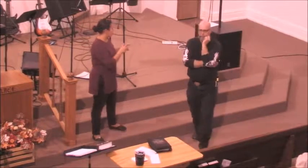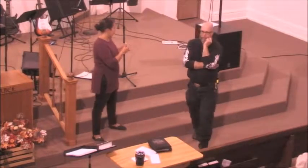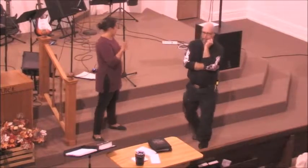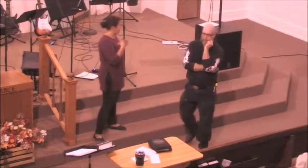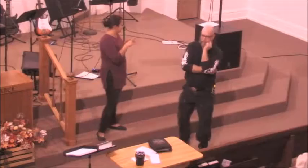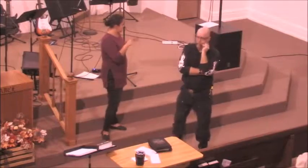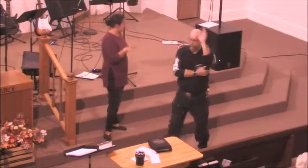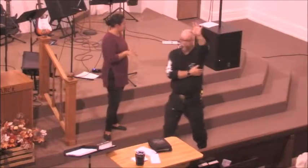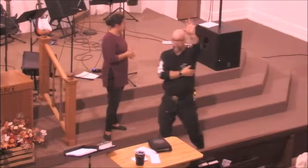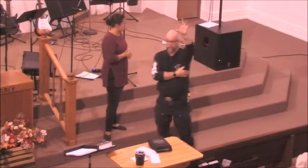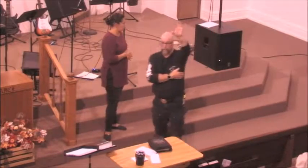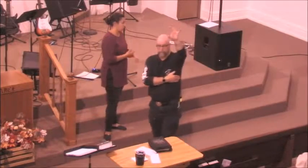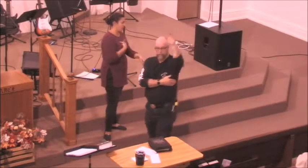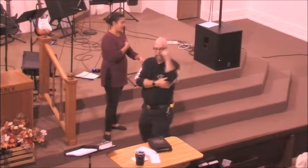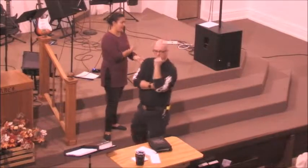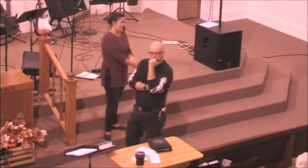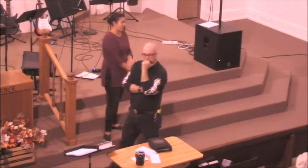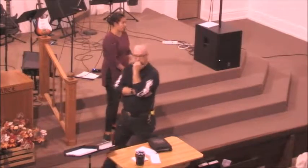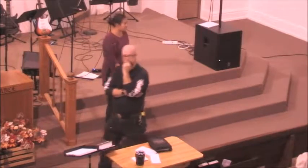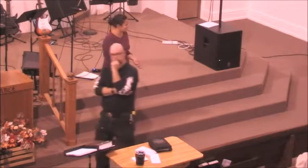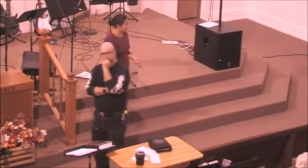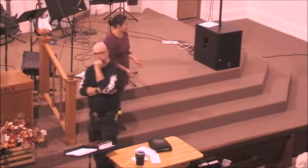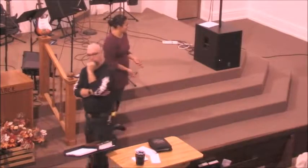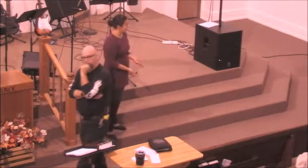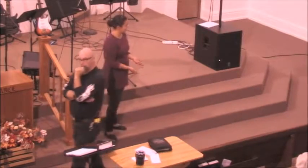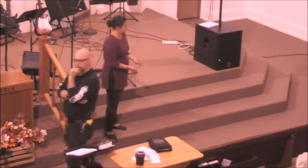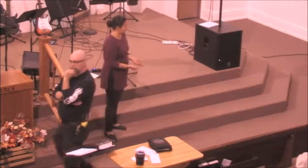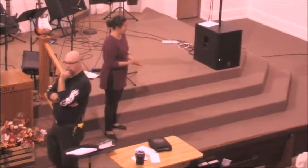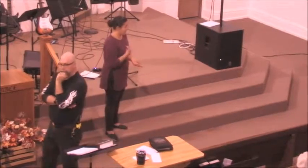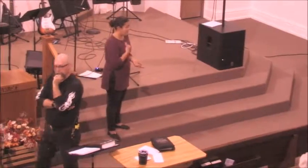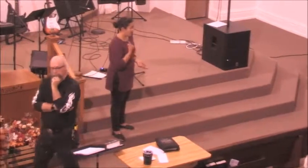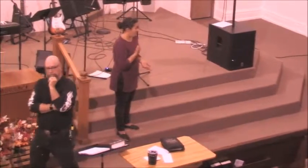We fail them all the time. I fail them all the time.